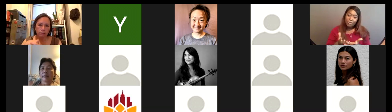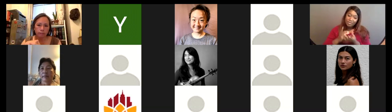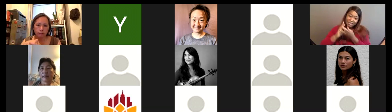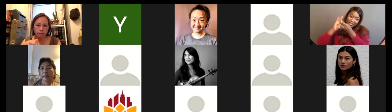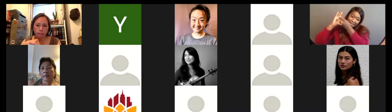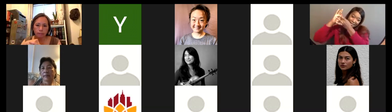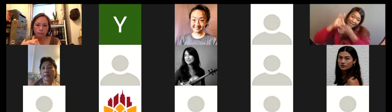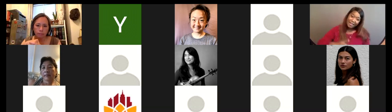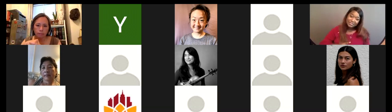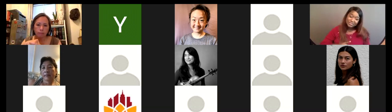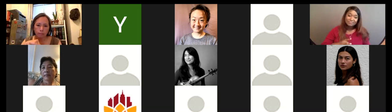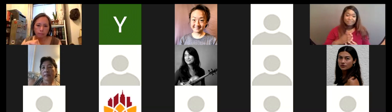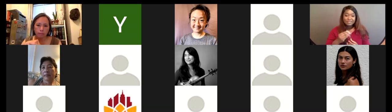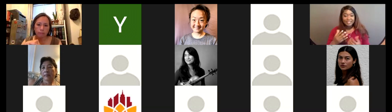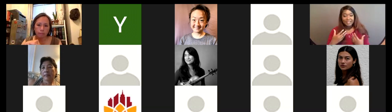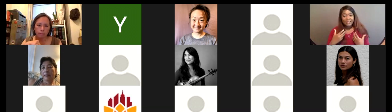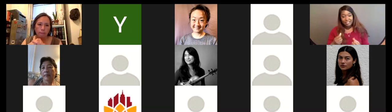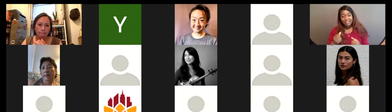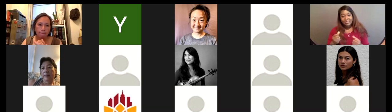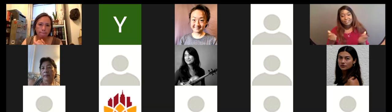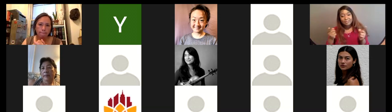healing.